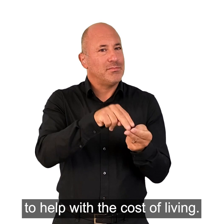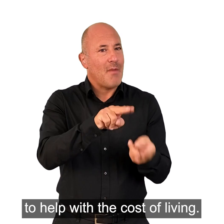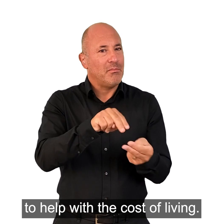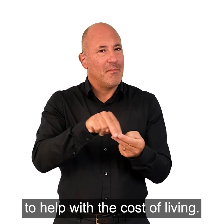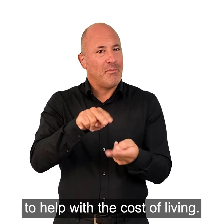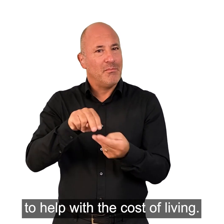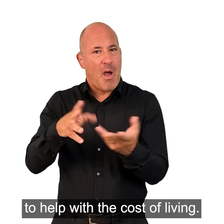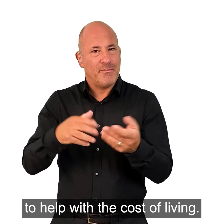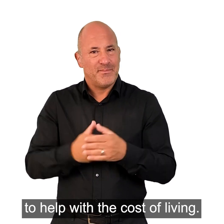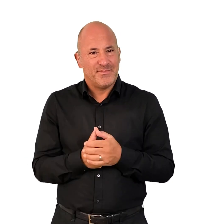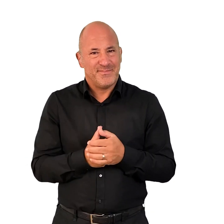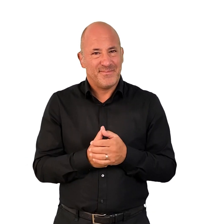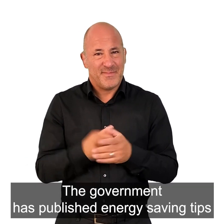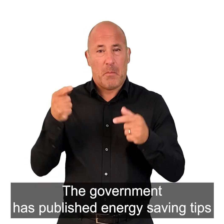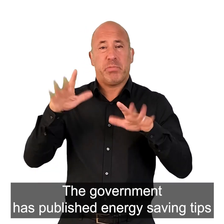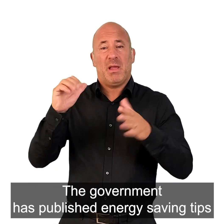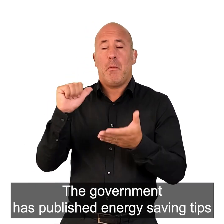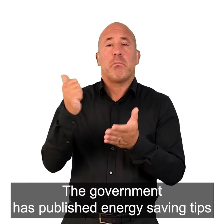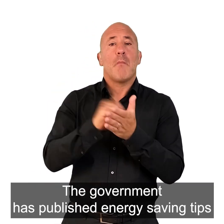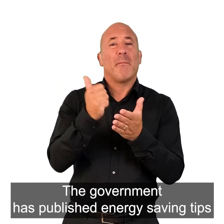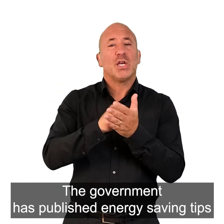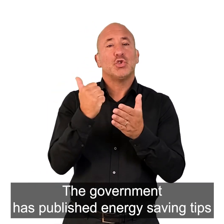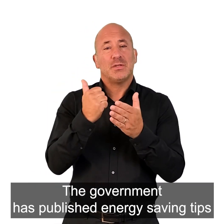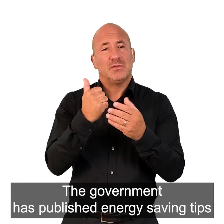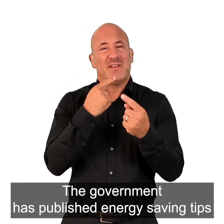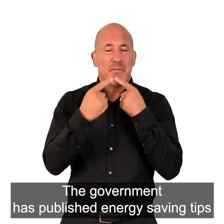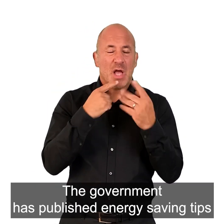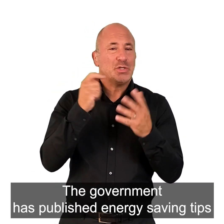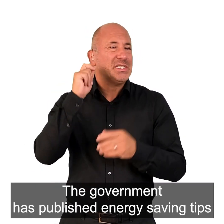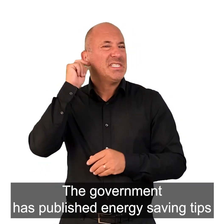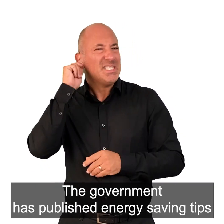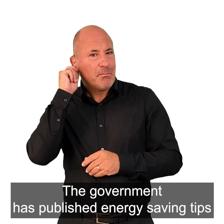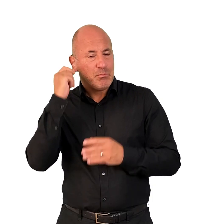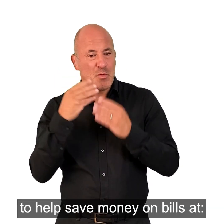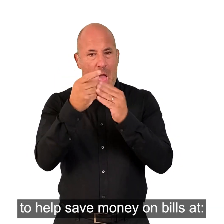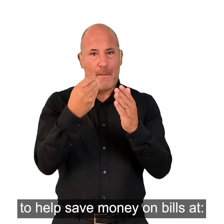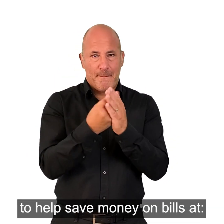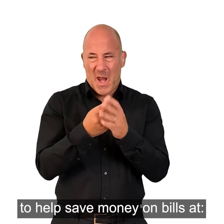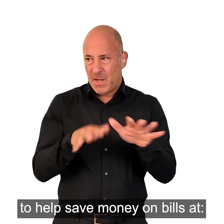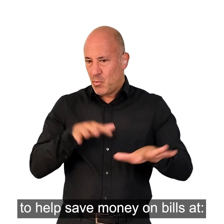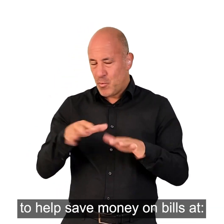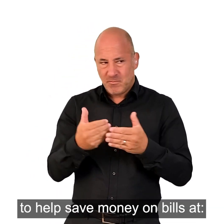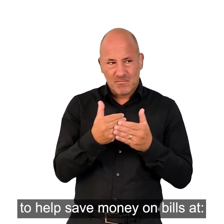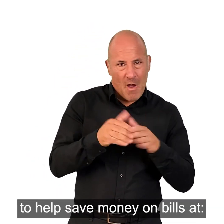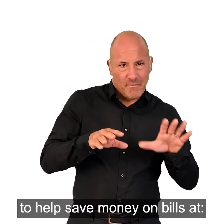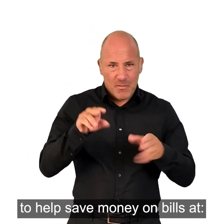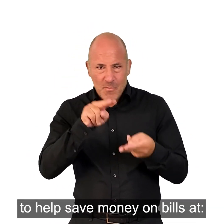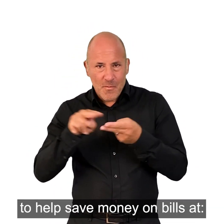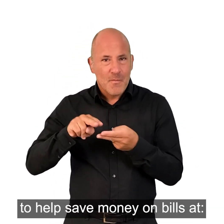with the cost of living. The government has published energy-saving tips to help save money on